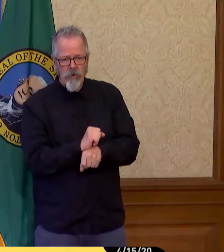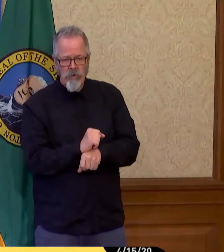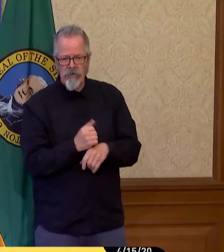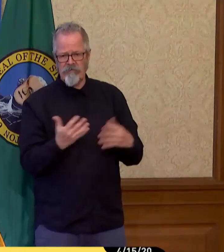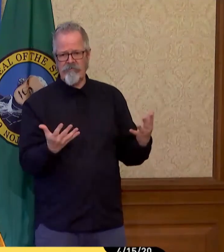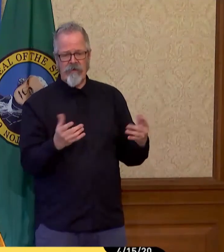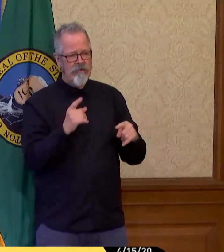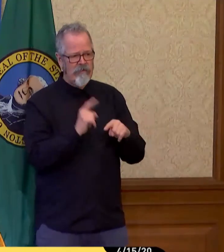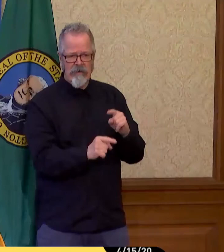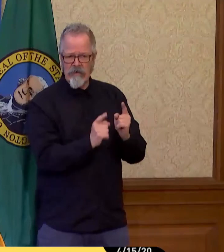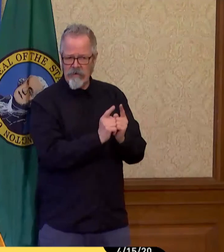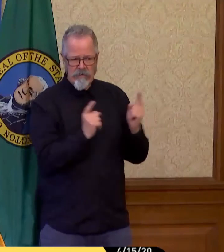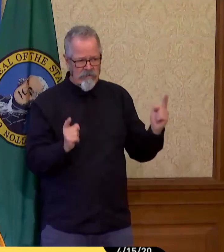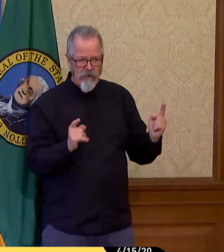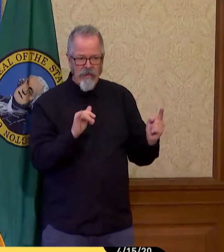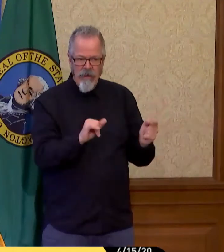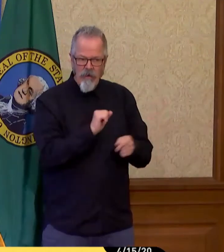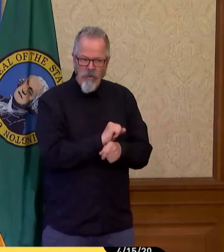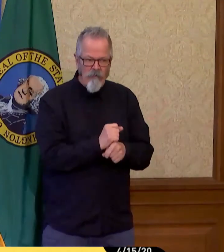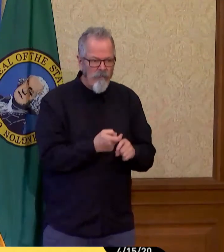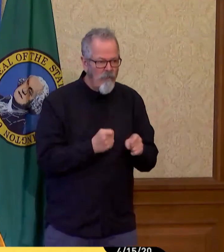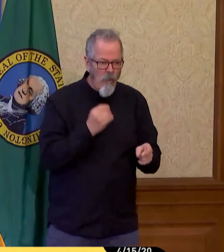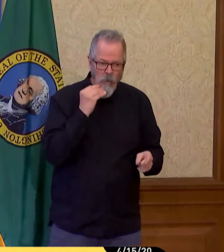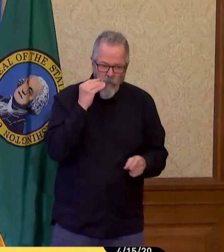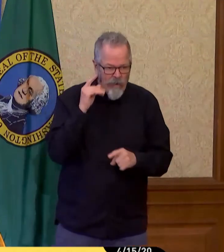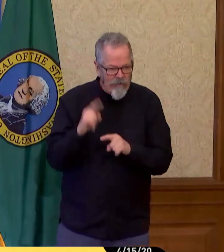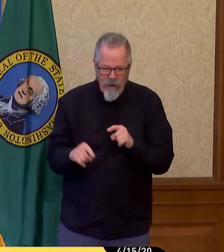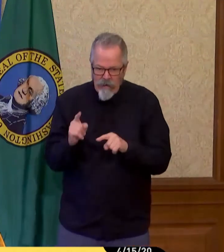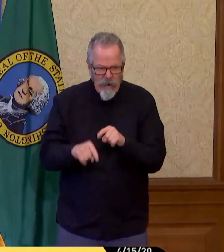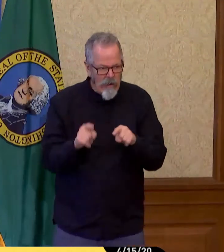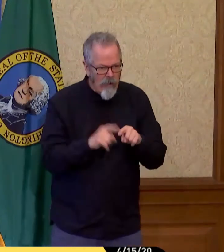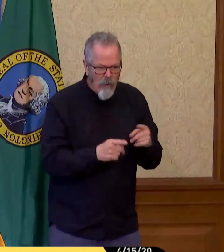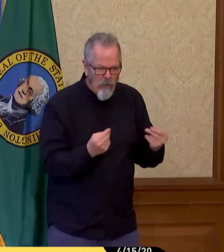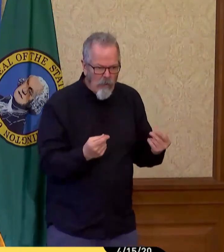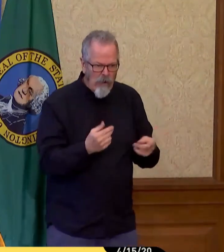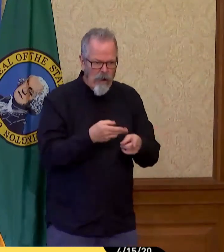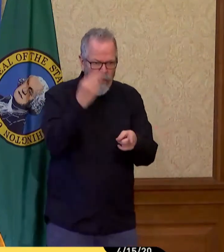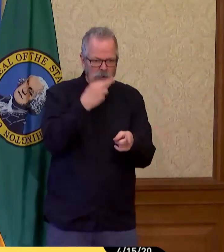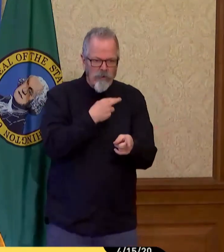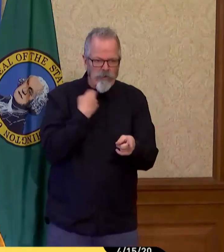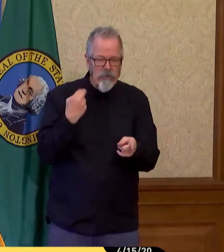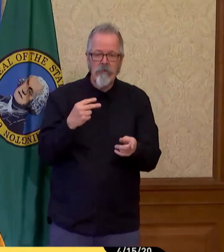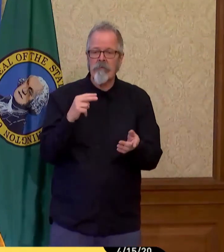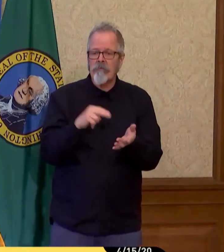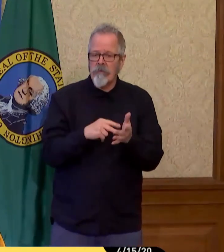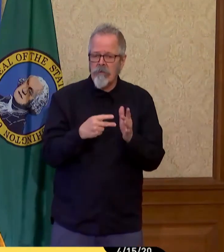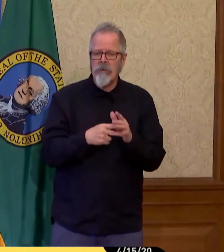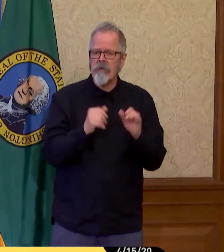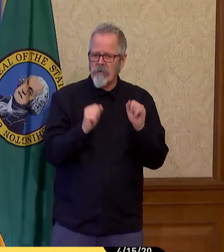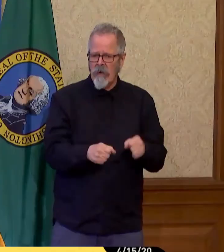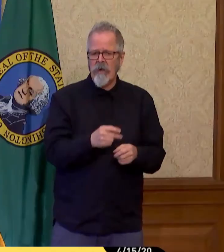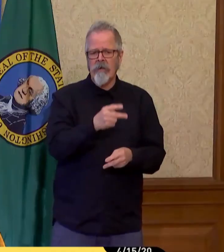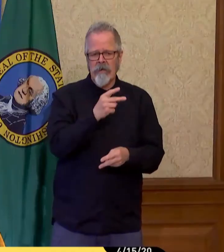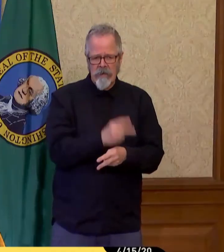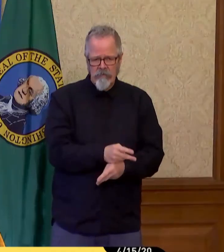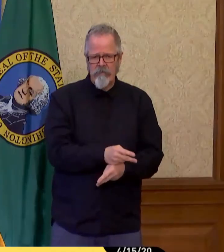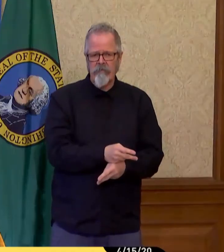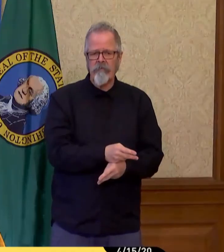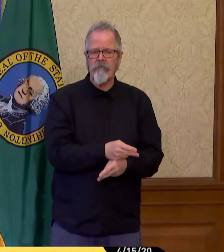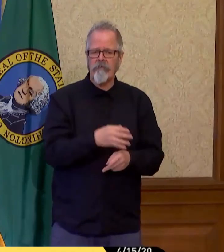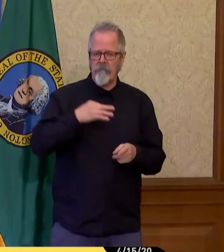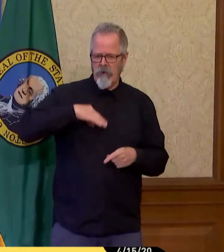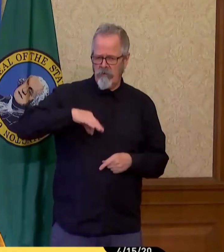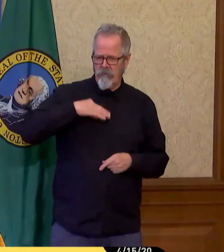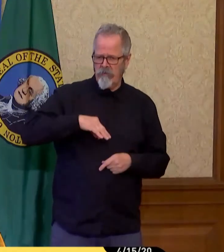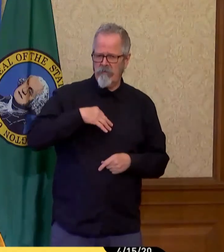safe, they're entitled to basically obtain benefits and get their job back at the end of this. So we, in effect,